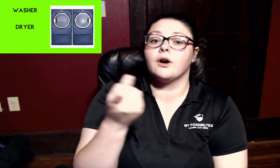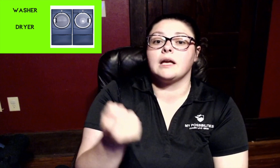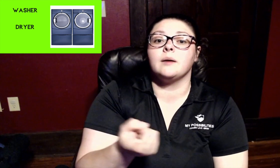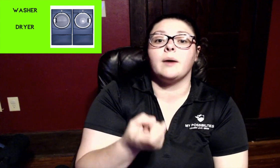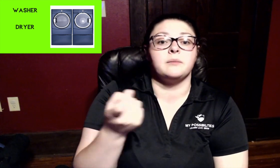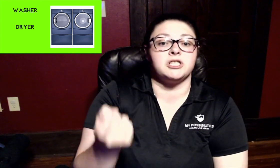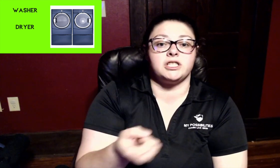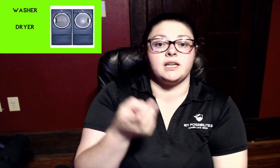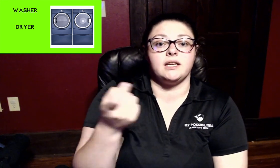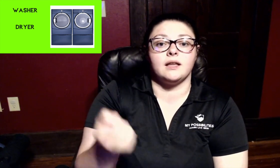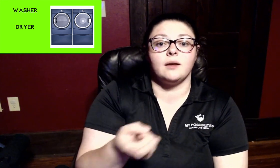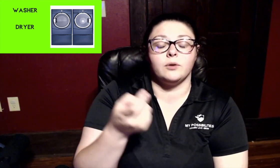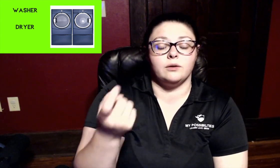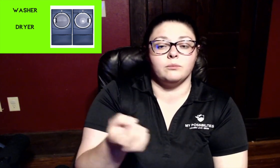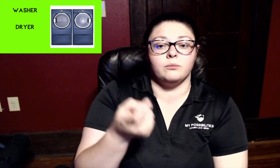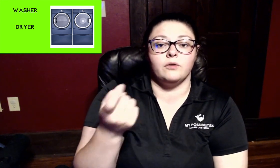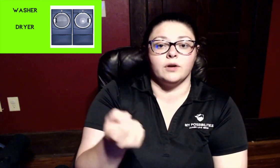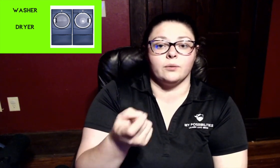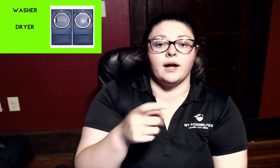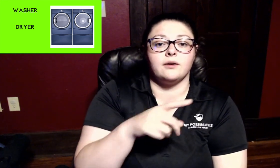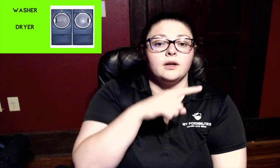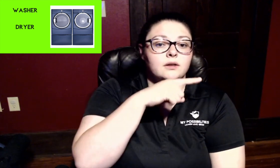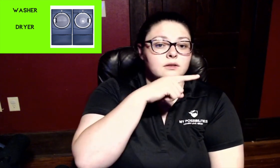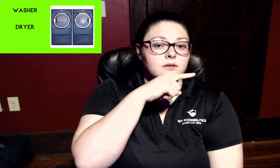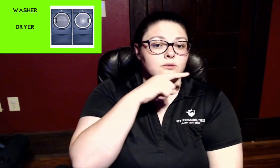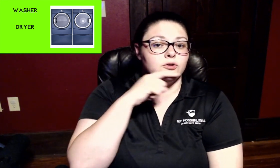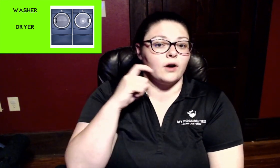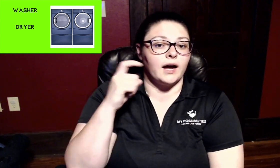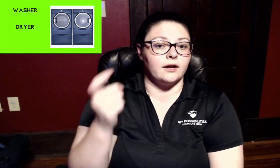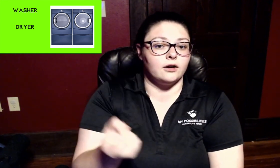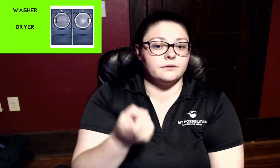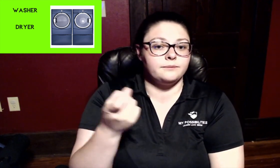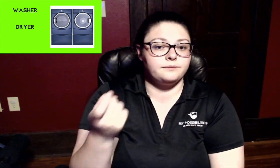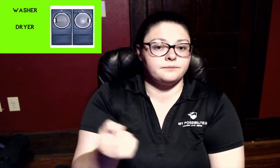about a machine that would move it around. So dryer.